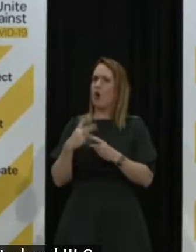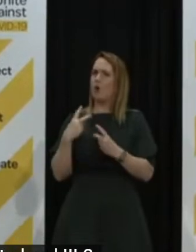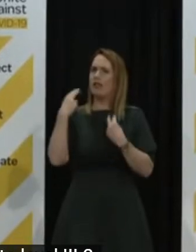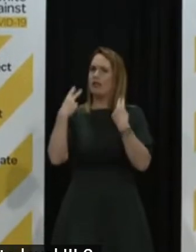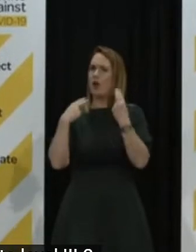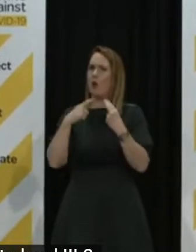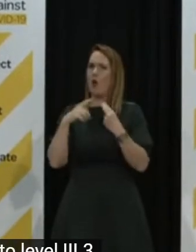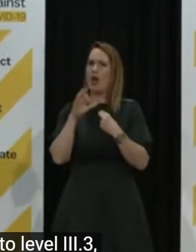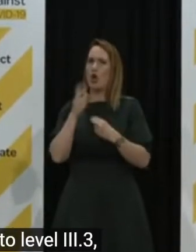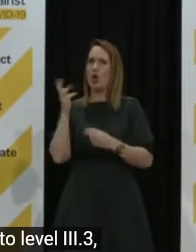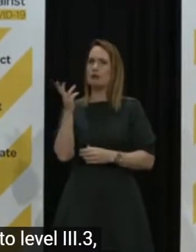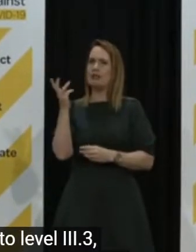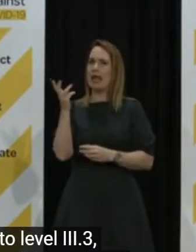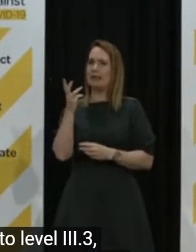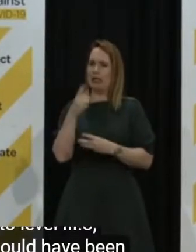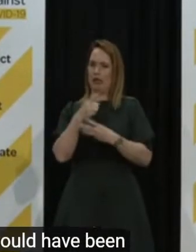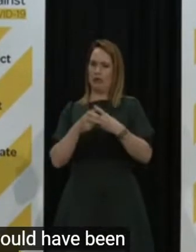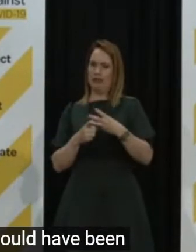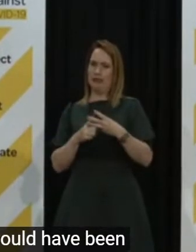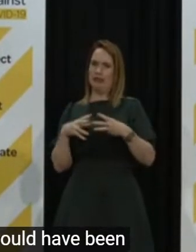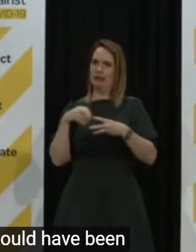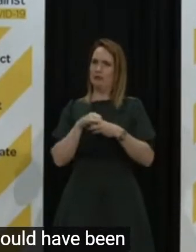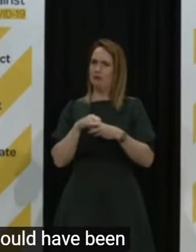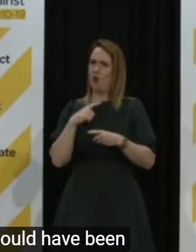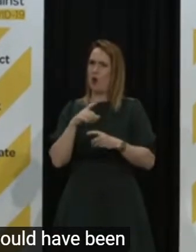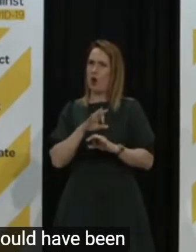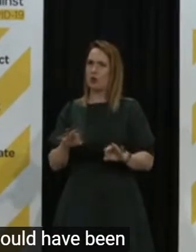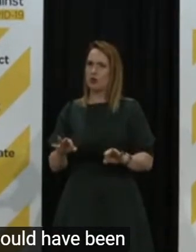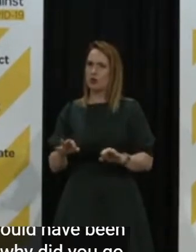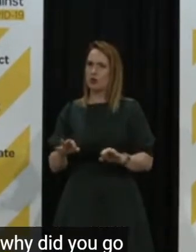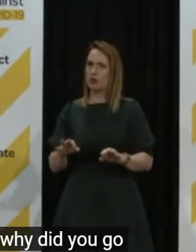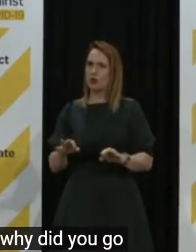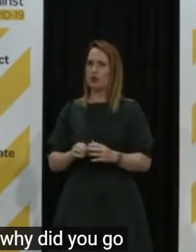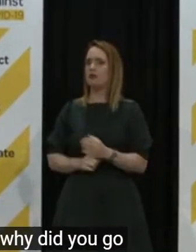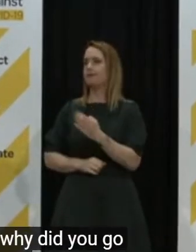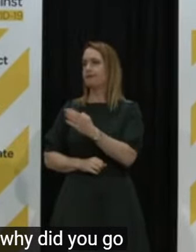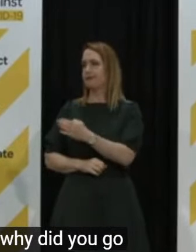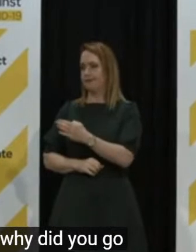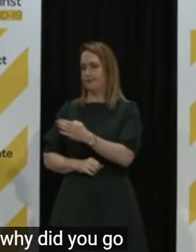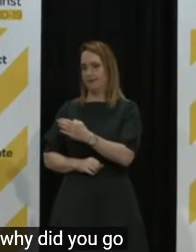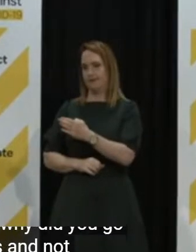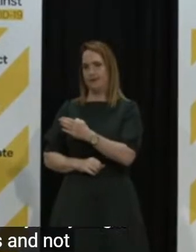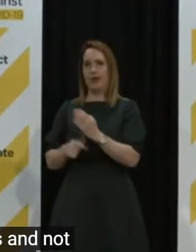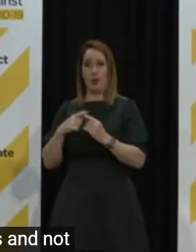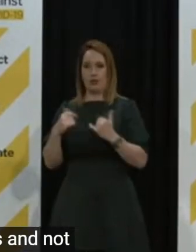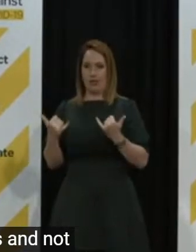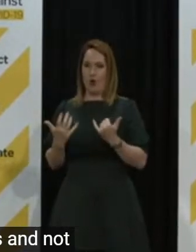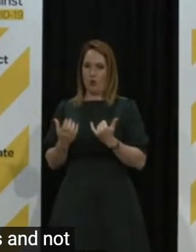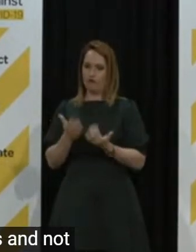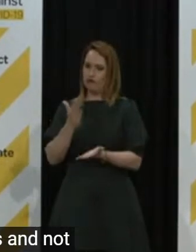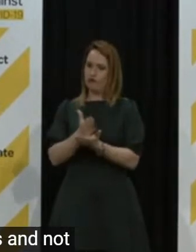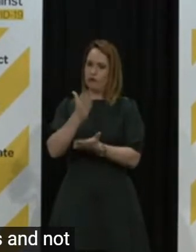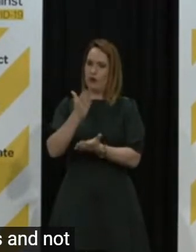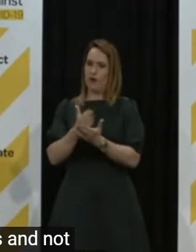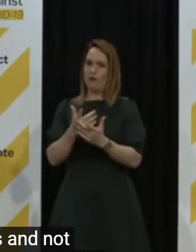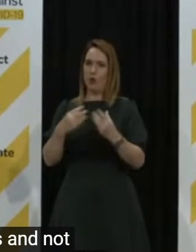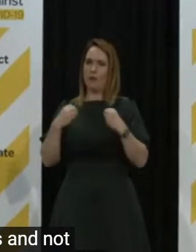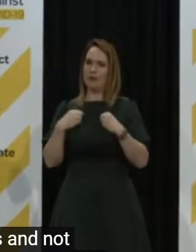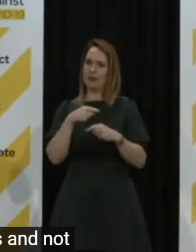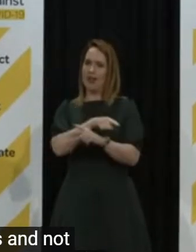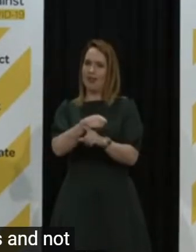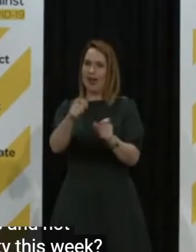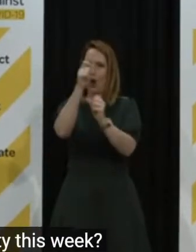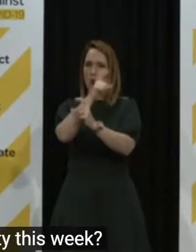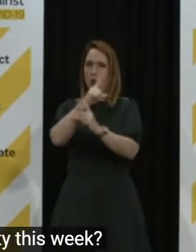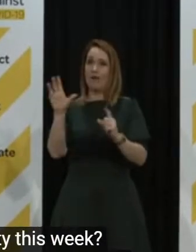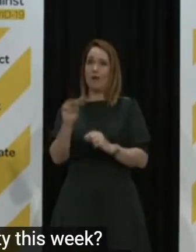this week as well? 2 points. What we've demonstrated is that there is certainty now for businesses so that they will be able to reopen